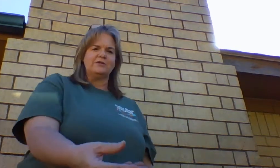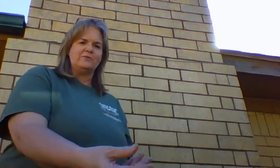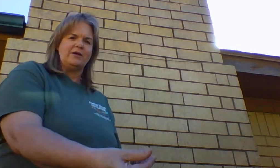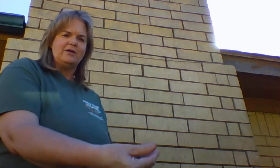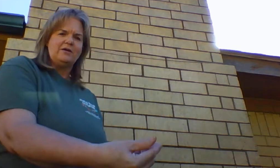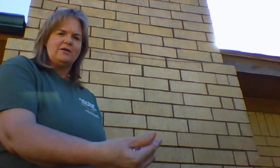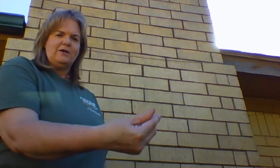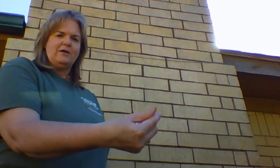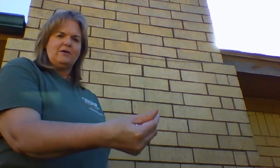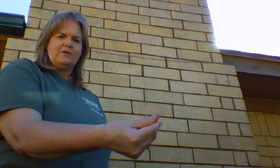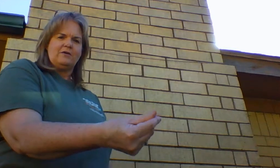way.